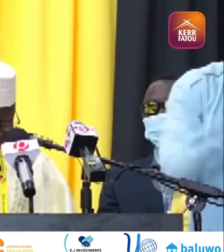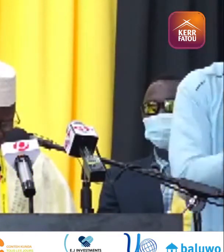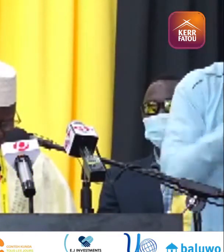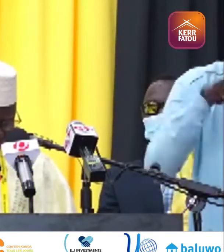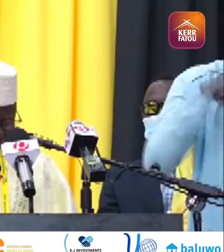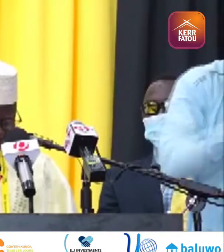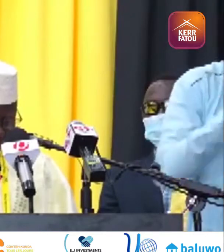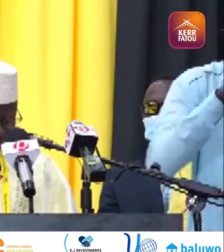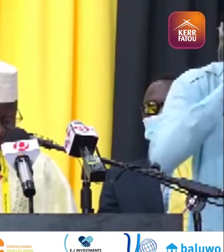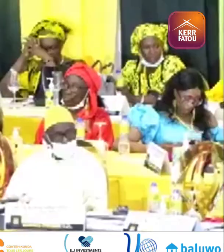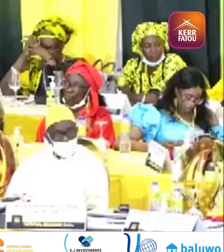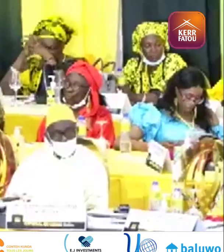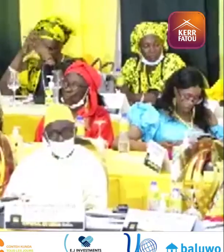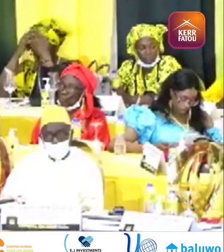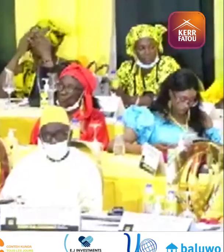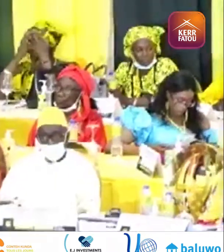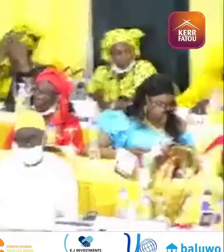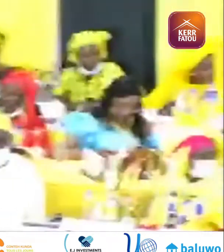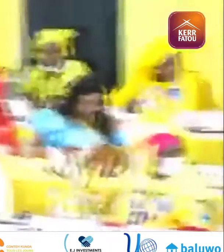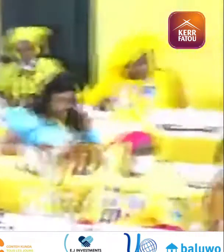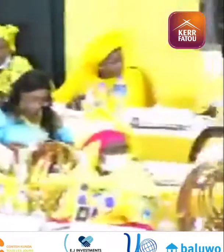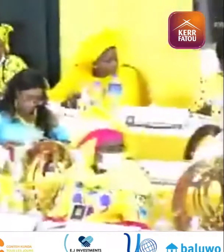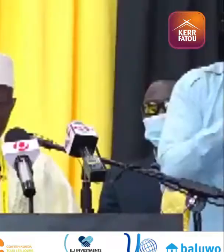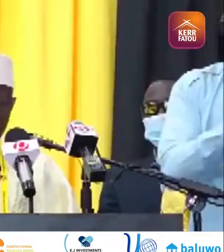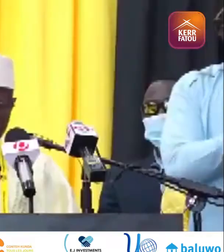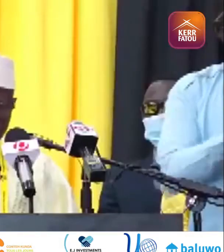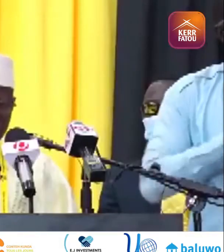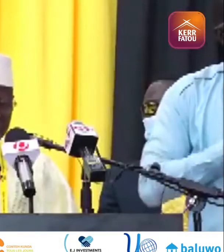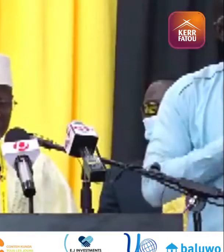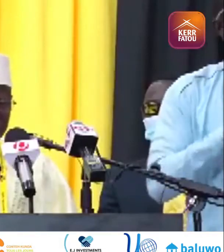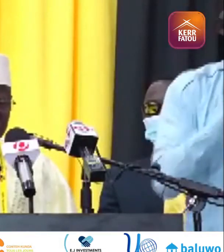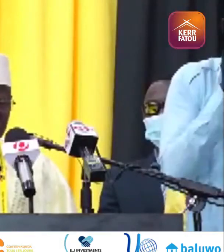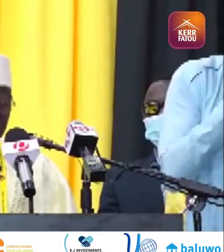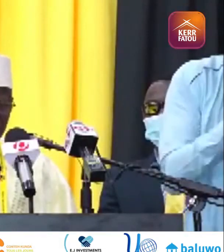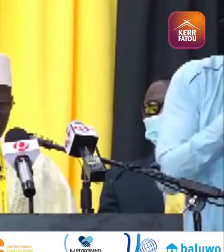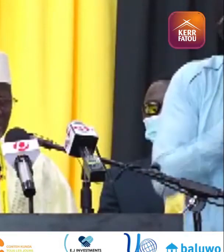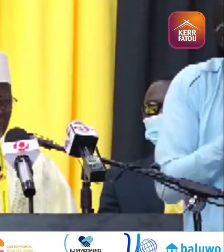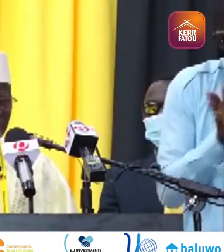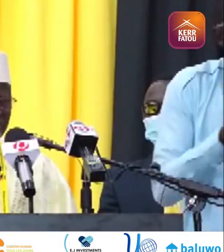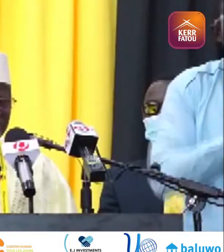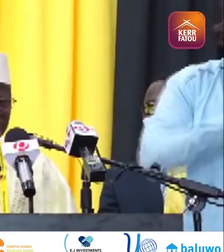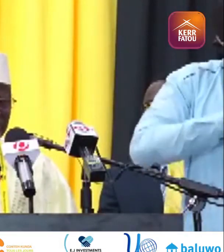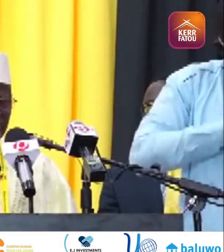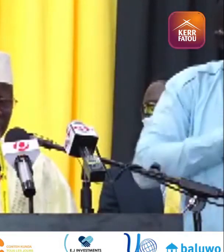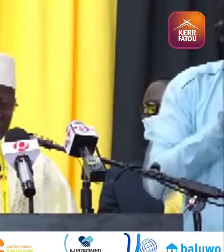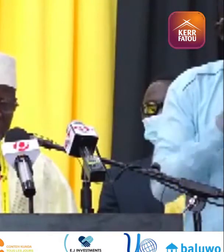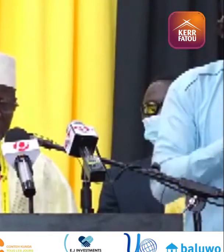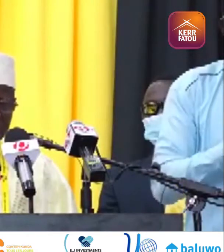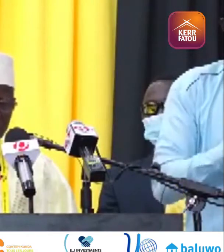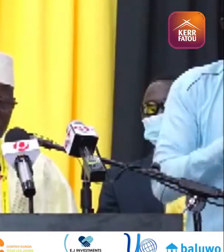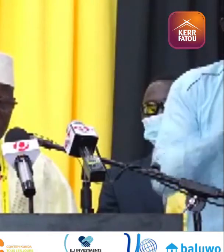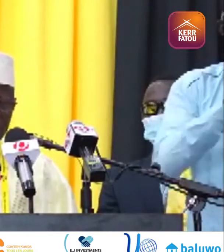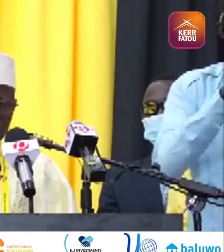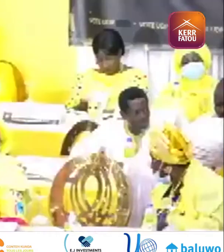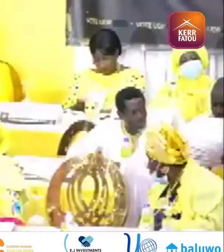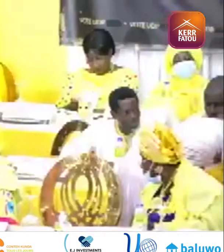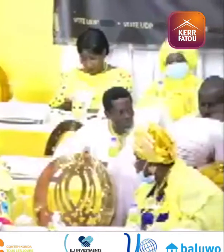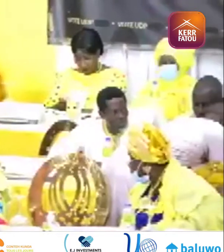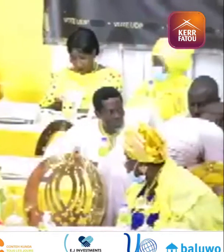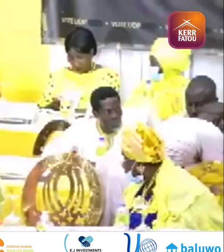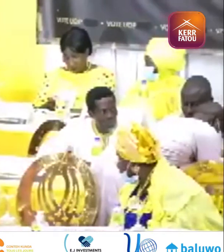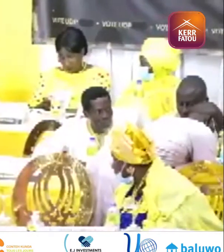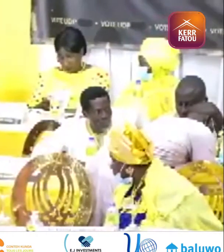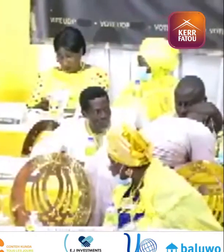themselves. But we were true to ourselves and to our country, and we decided that we will lay